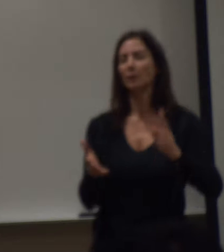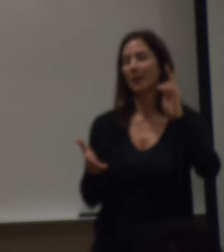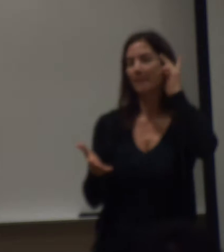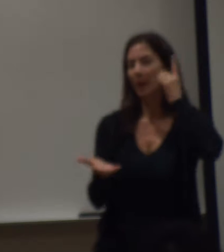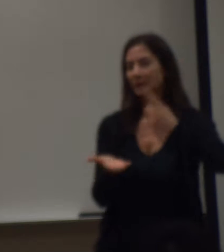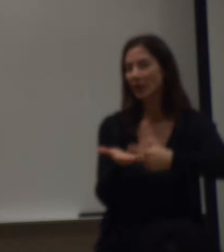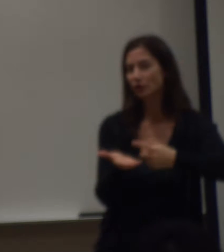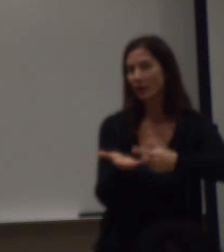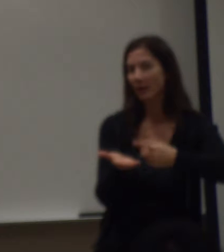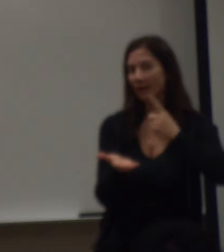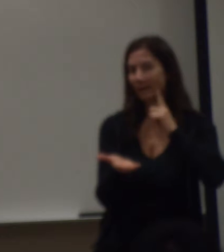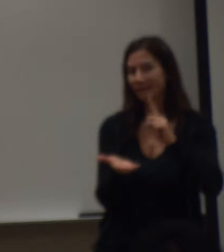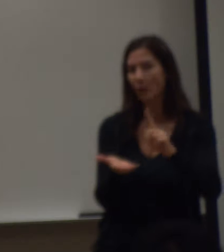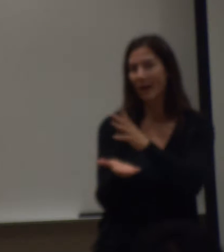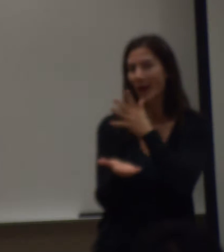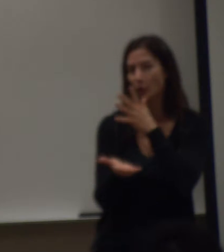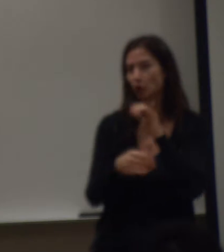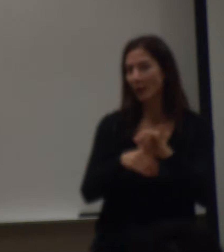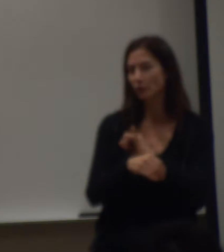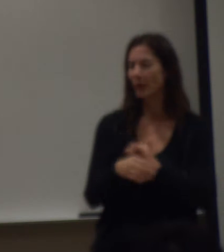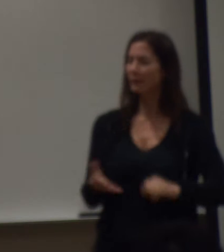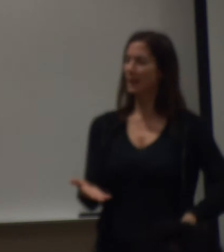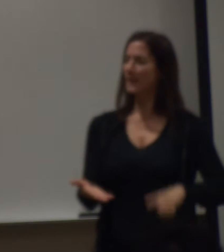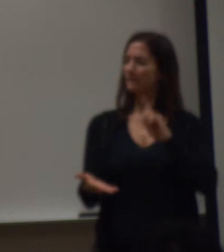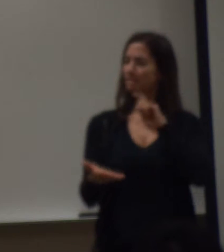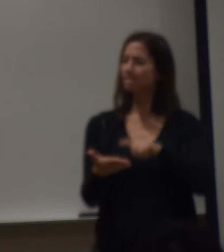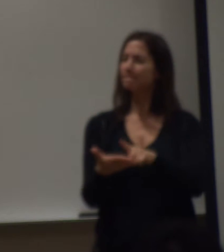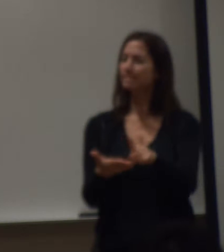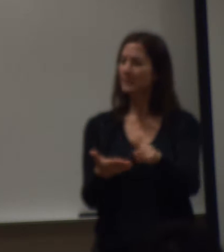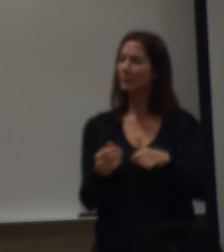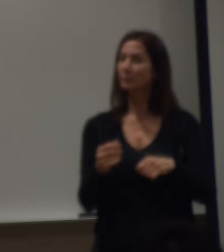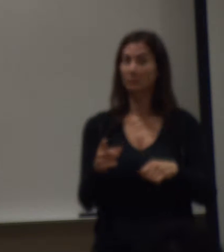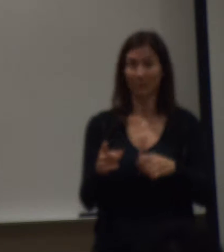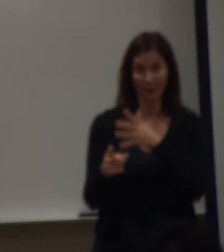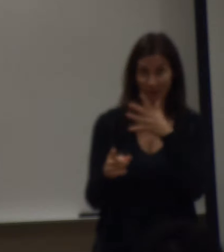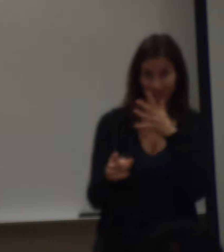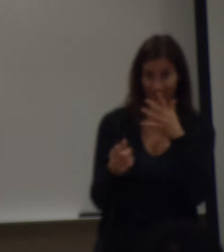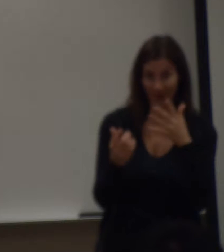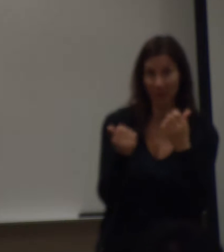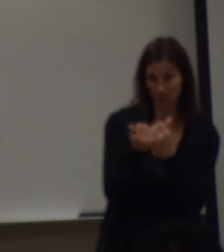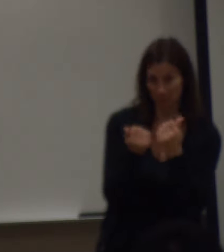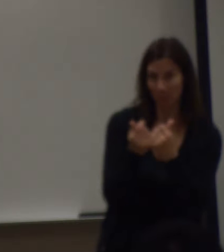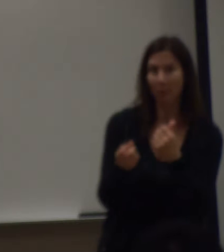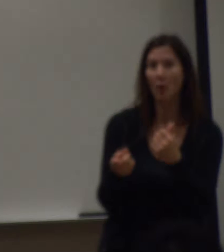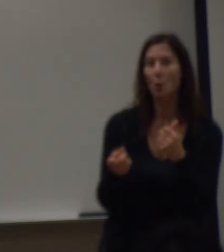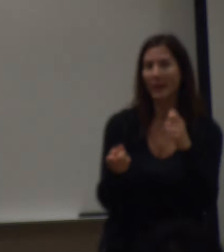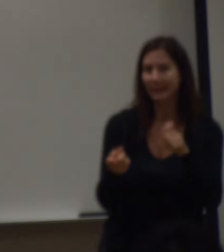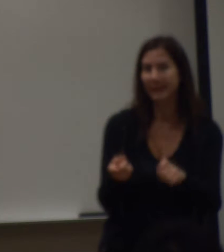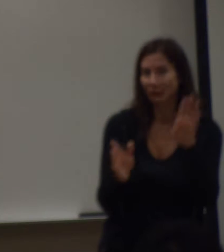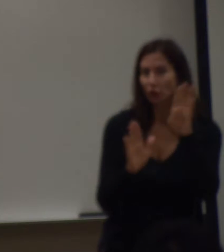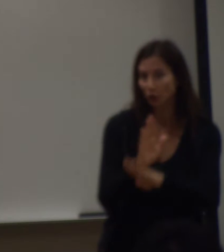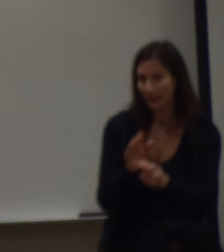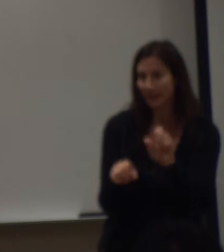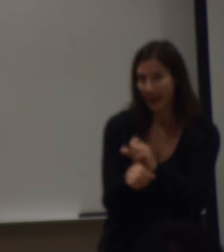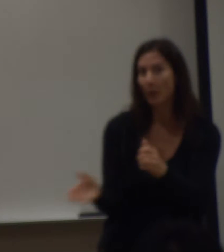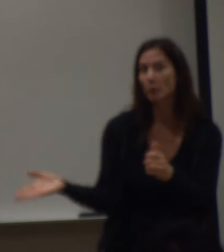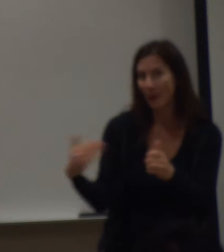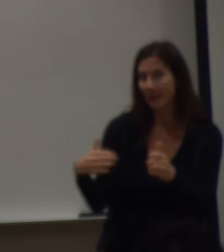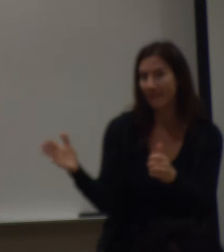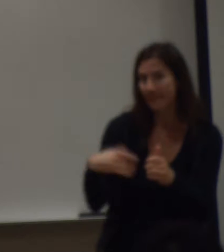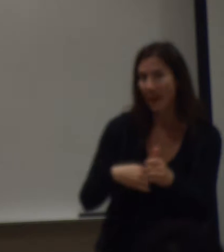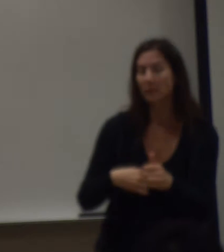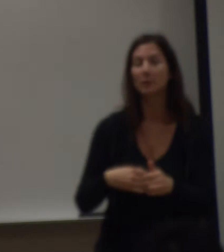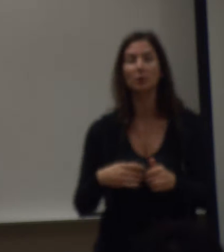agricultural industry, recognized the need, or had been lobbied by farmers, the need for cheap laborers. And he went